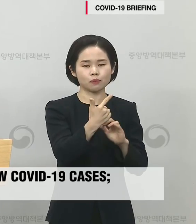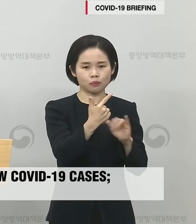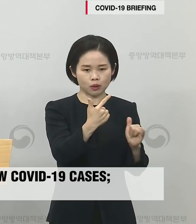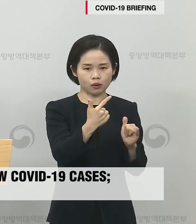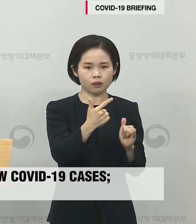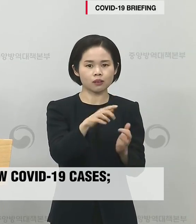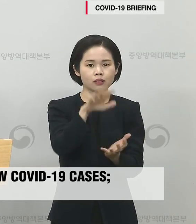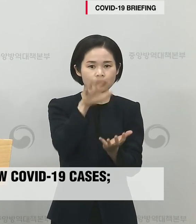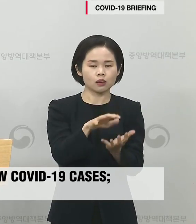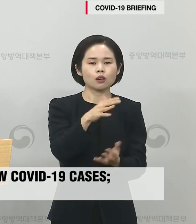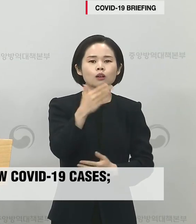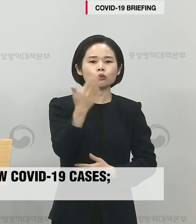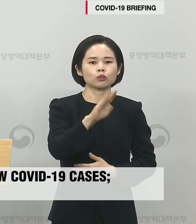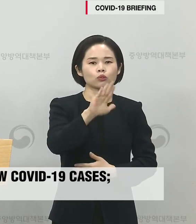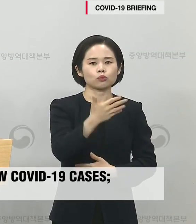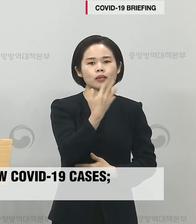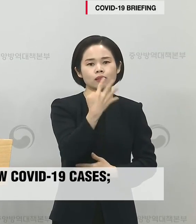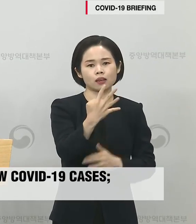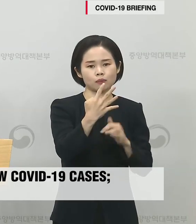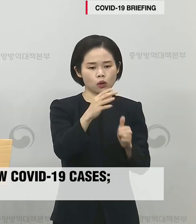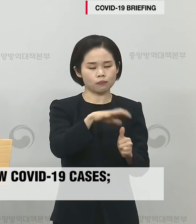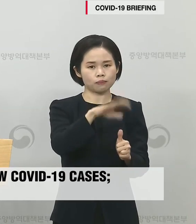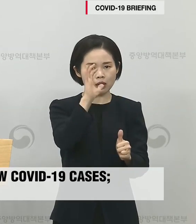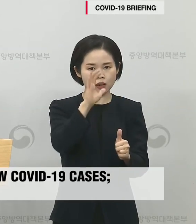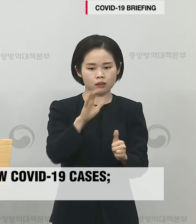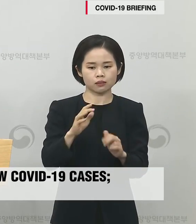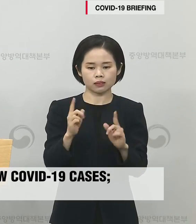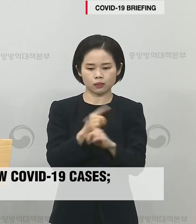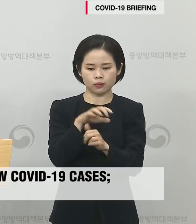more people have been discharged, with a total of